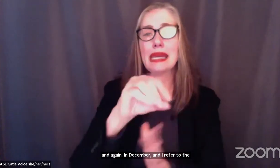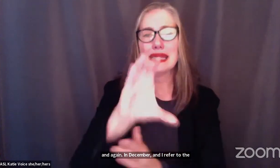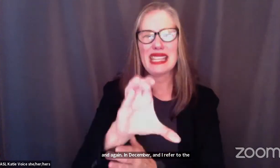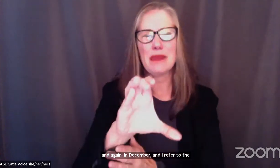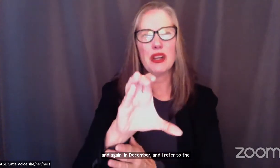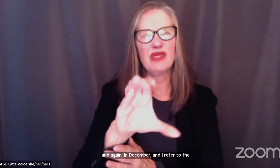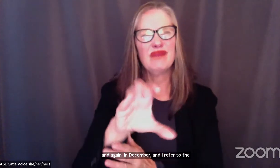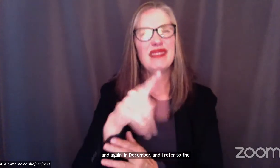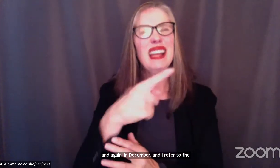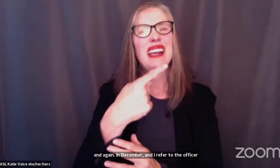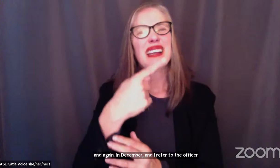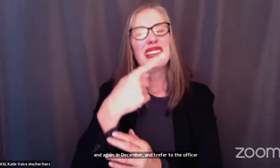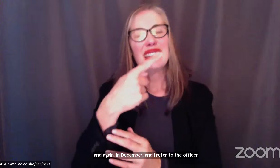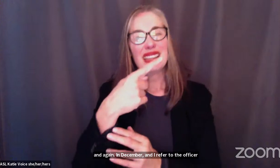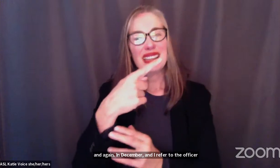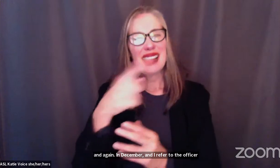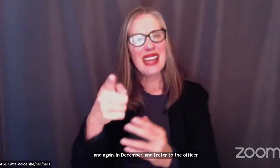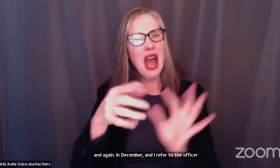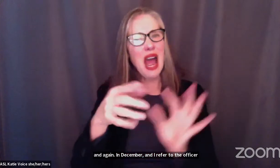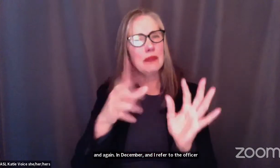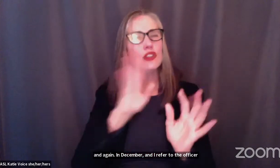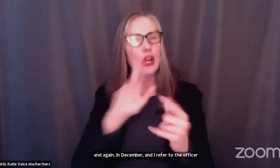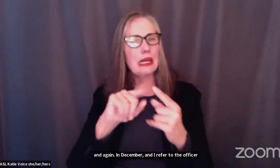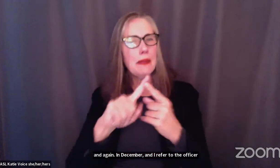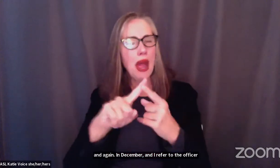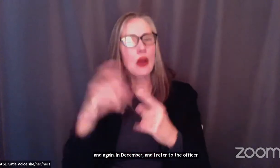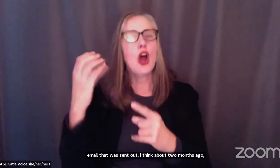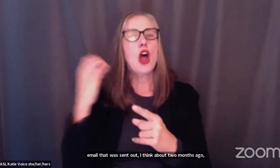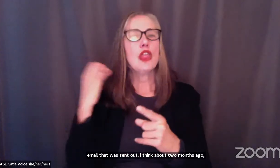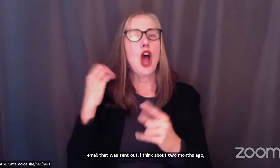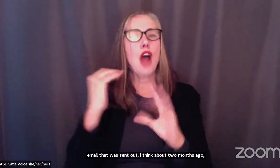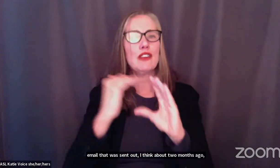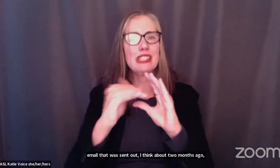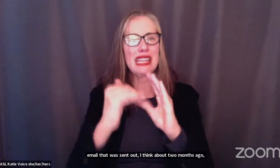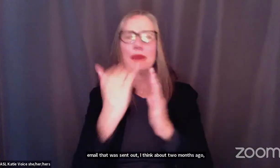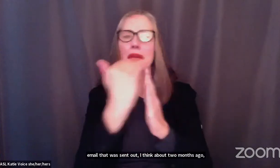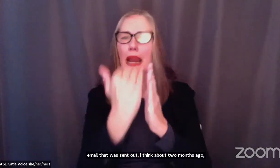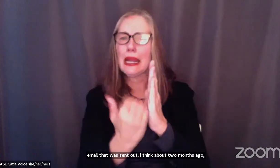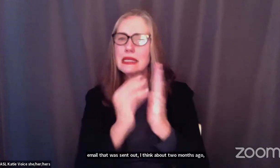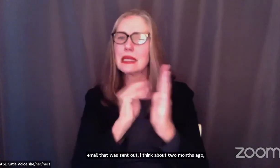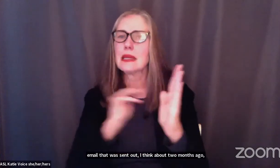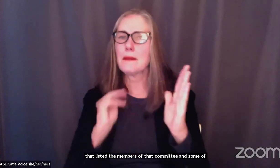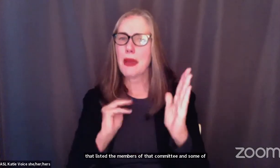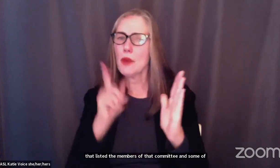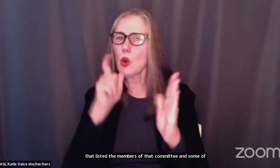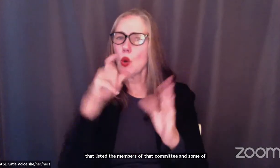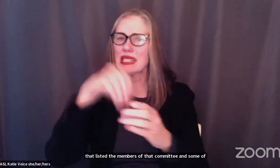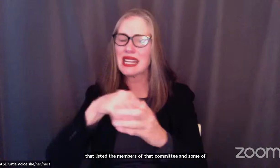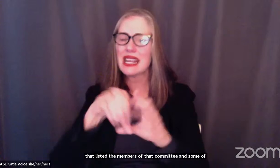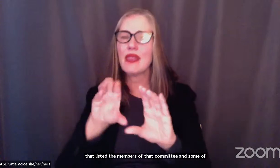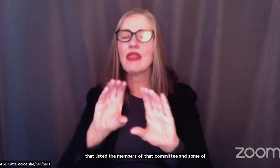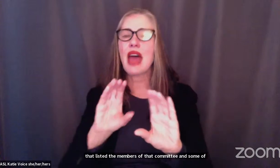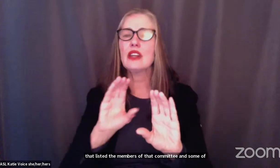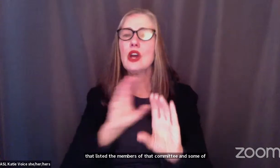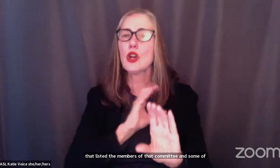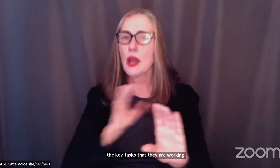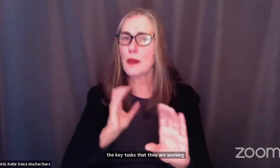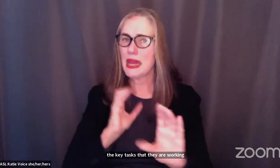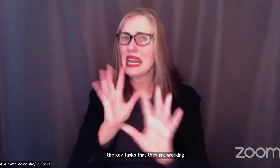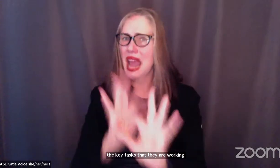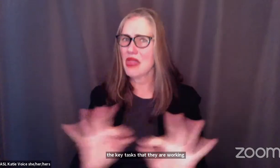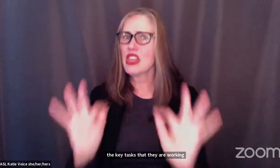sent out, I think about 2 months ago, that listed the members of that committee and some of their key tasks that they are working